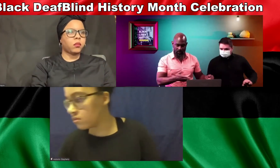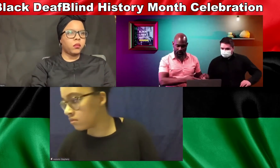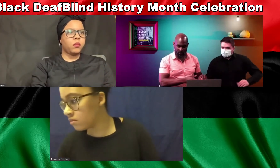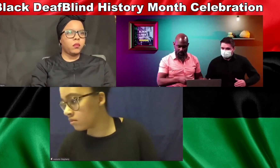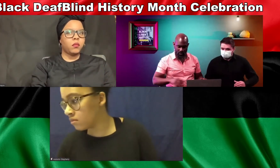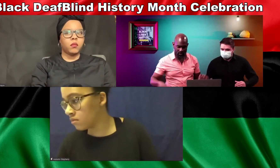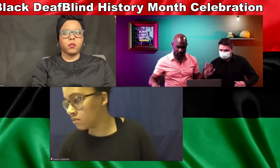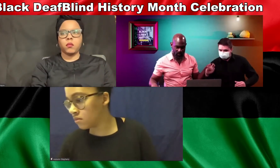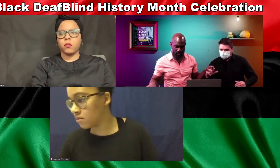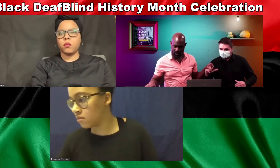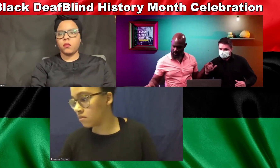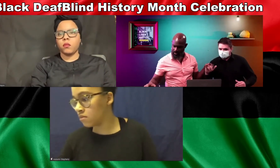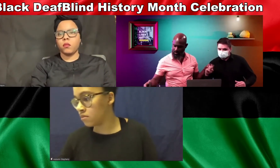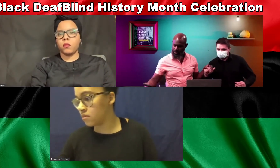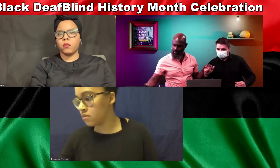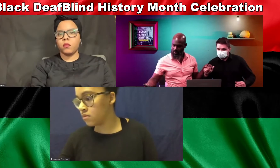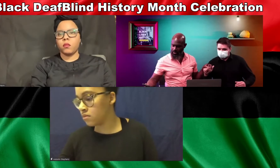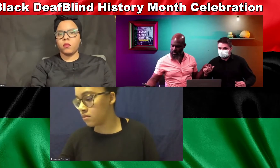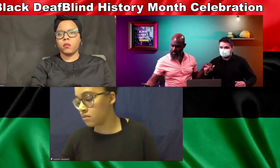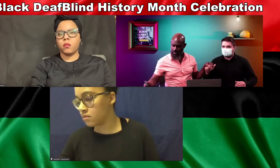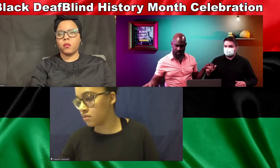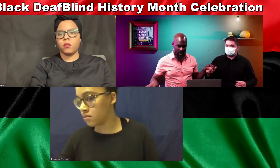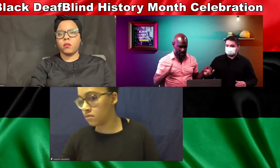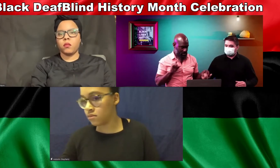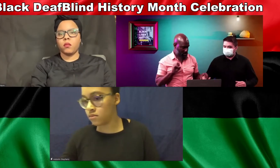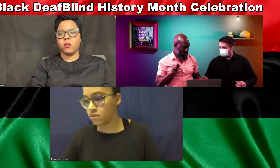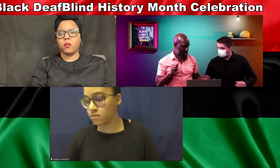One moment for an interpreter switch.